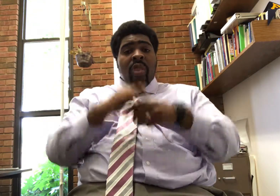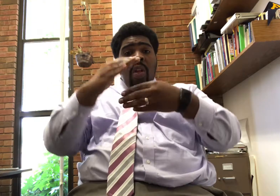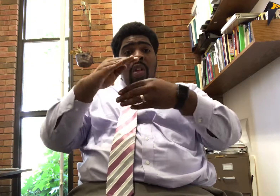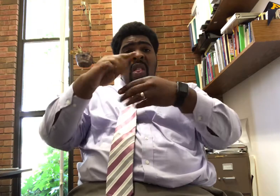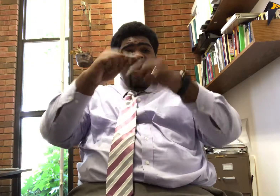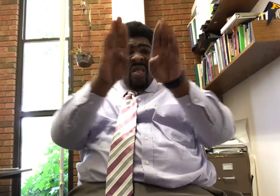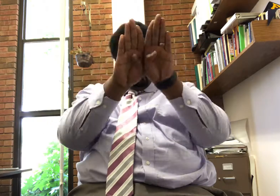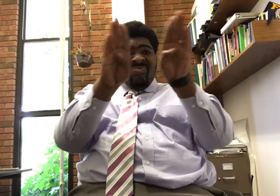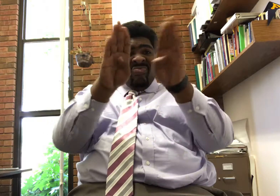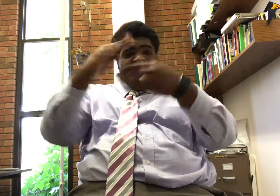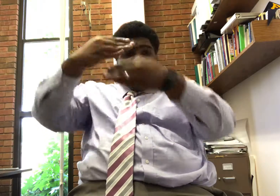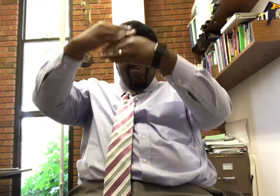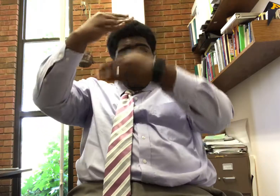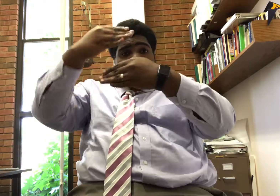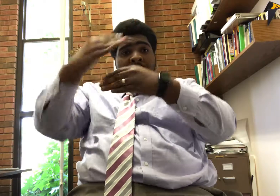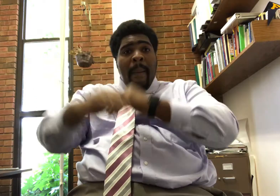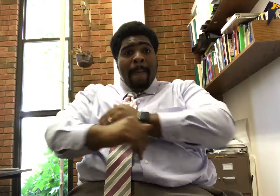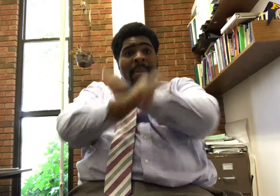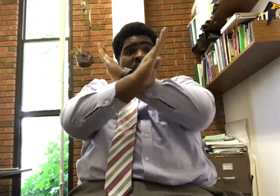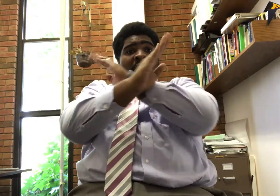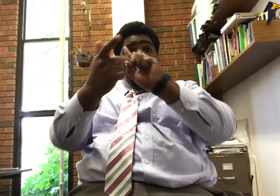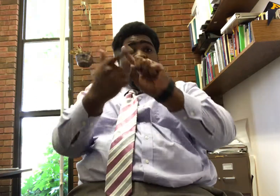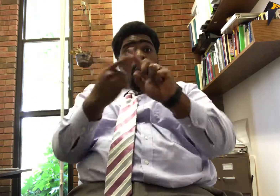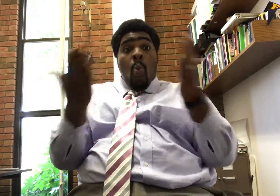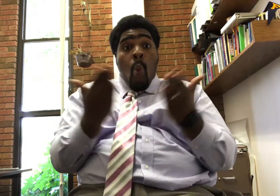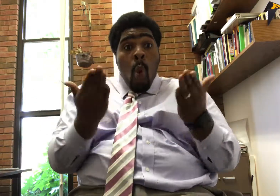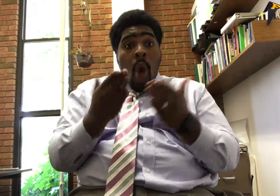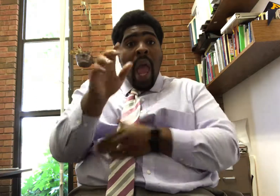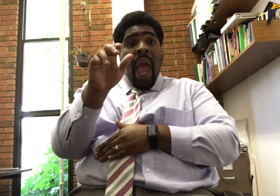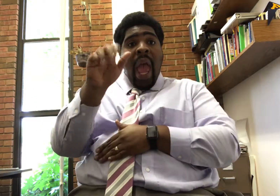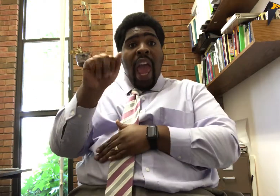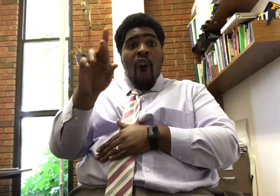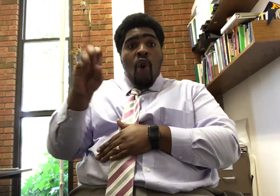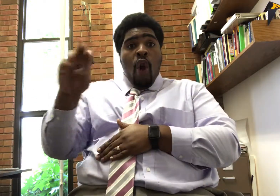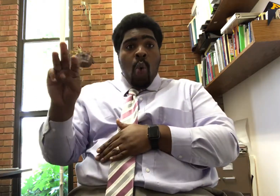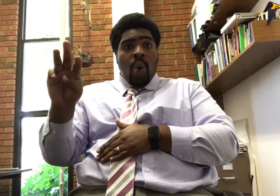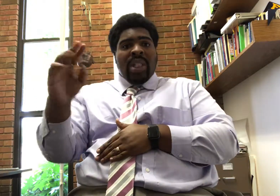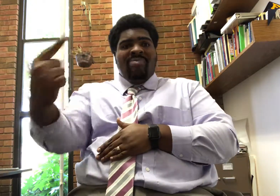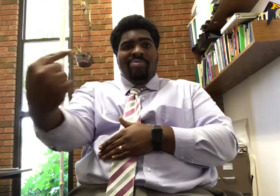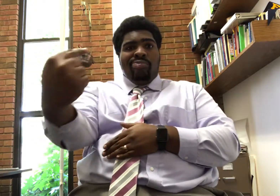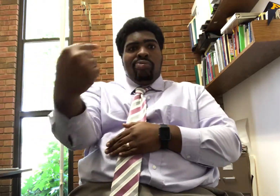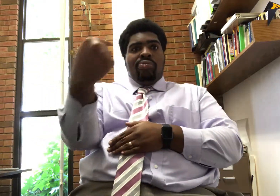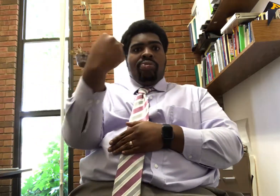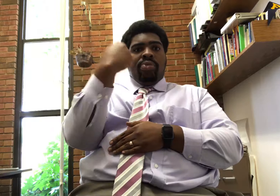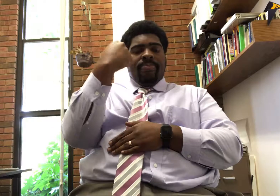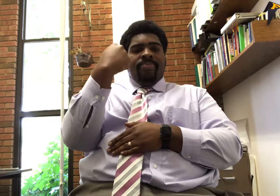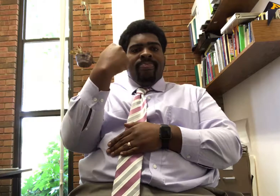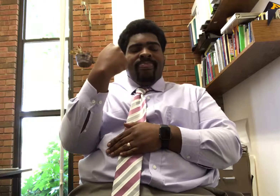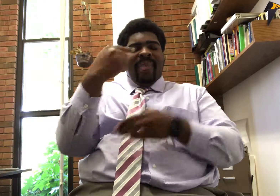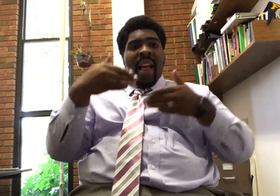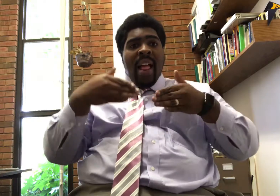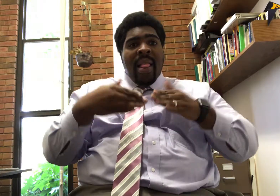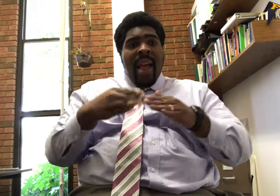arrows down onto their enemies. But it also means that the rooms are very